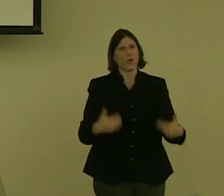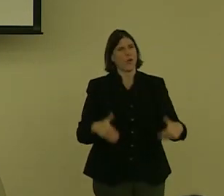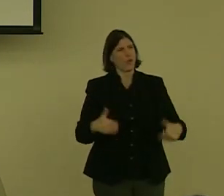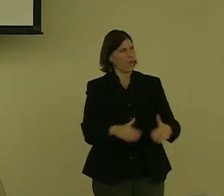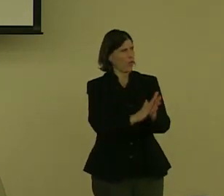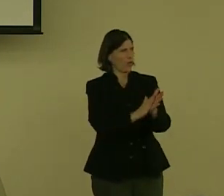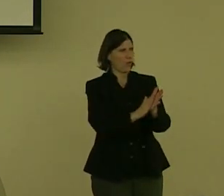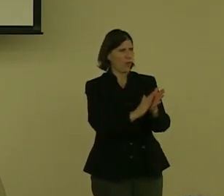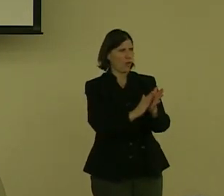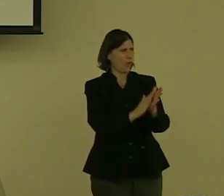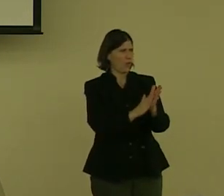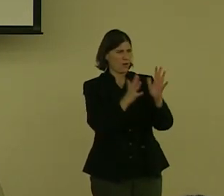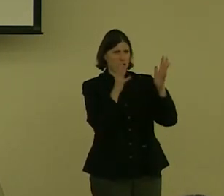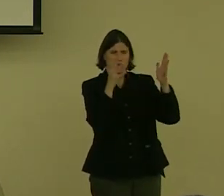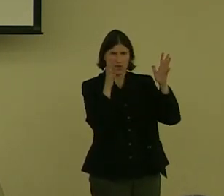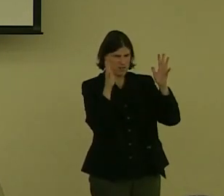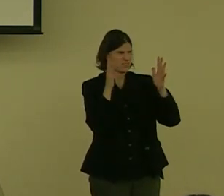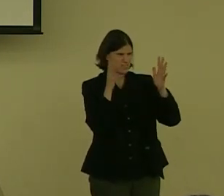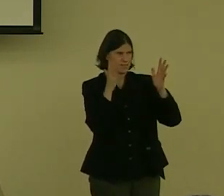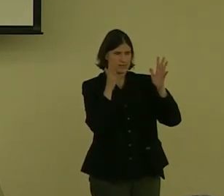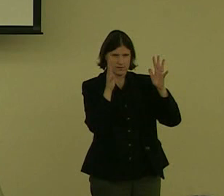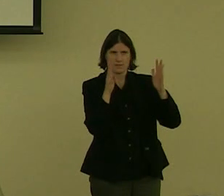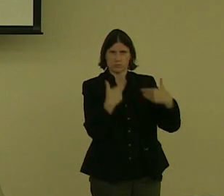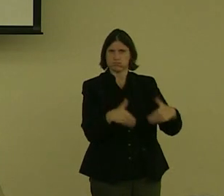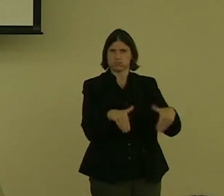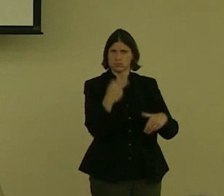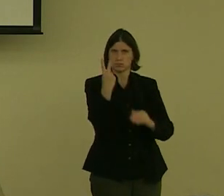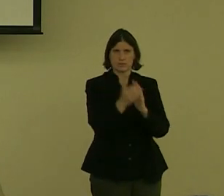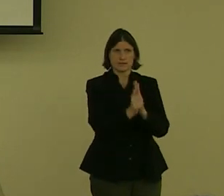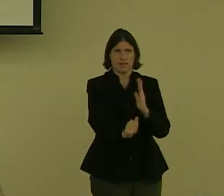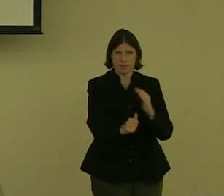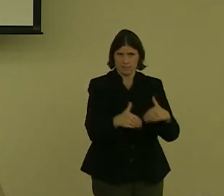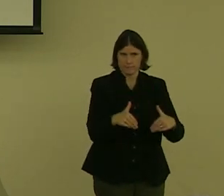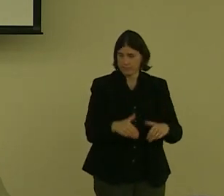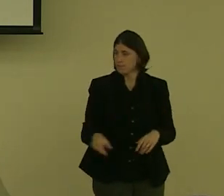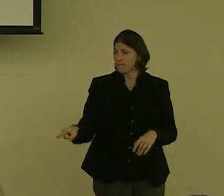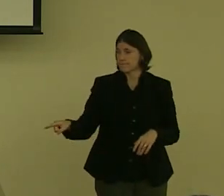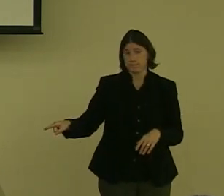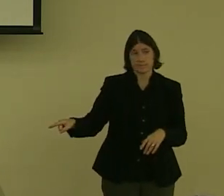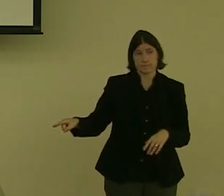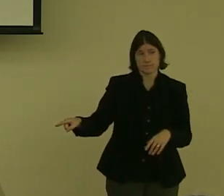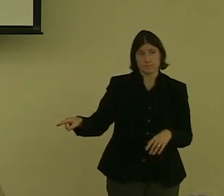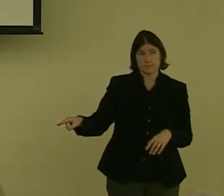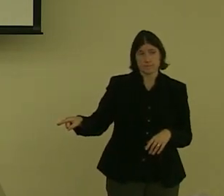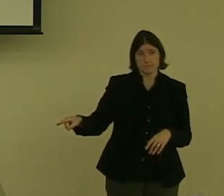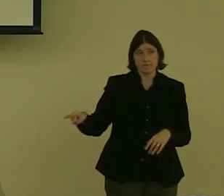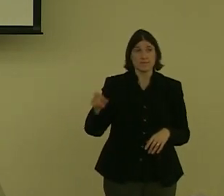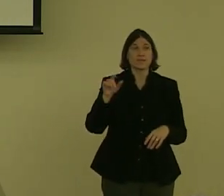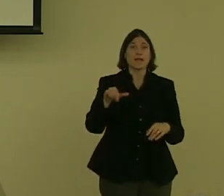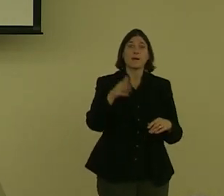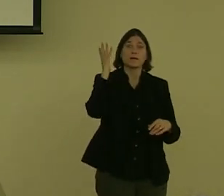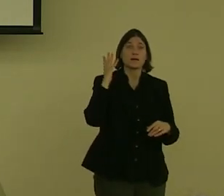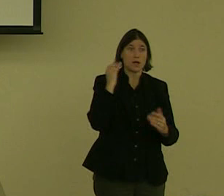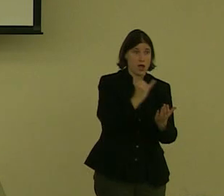things that's really interesting, if you ever get a chance to like look at original artwork for comics pages, you can even see how lettering itself, which is so